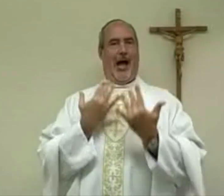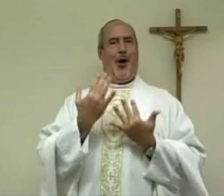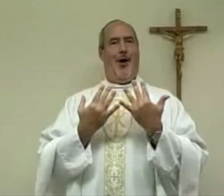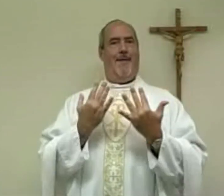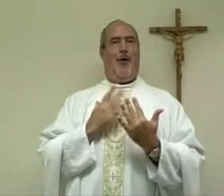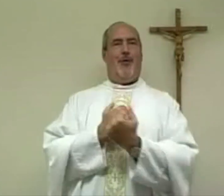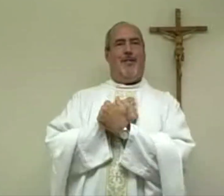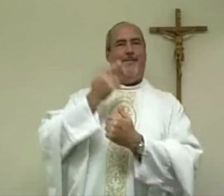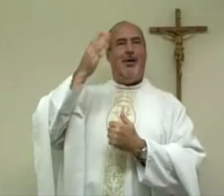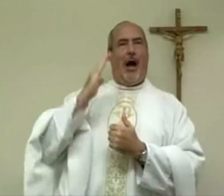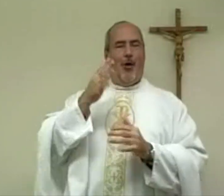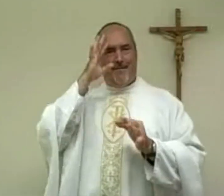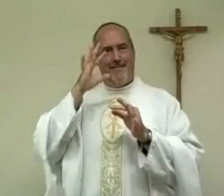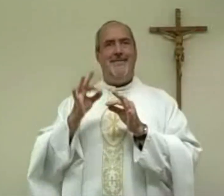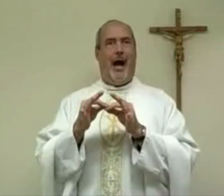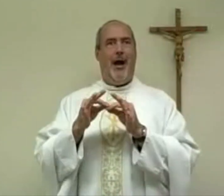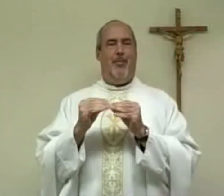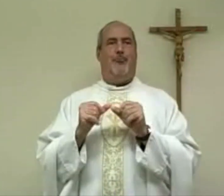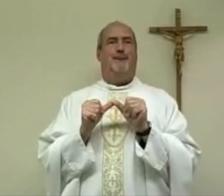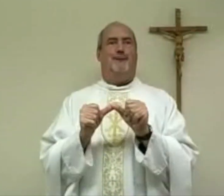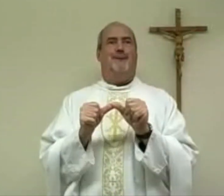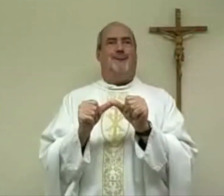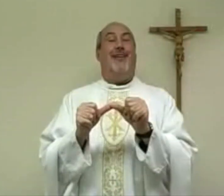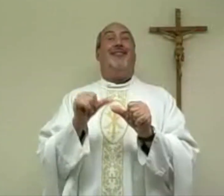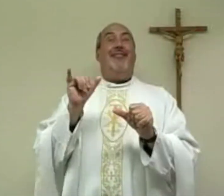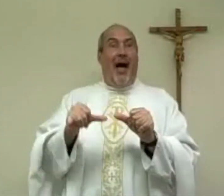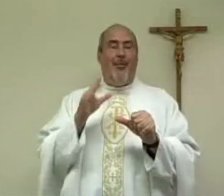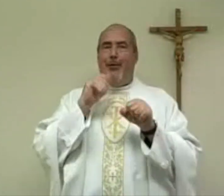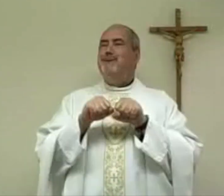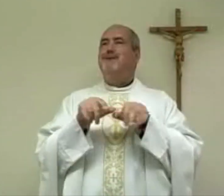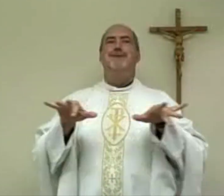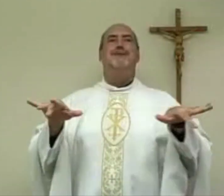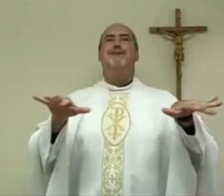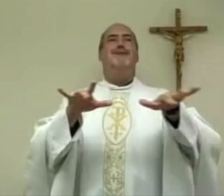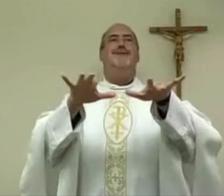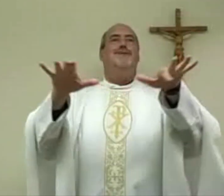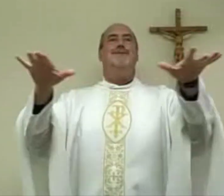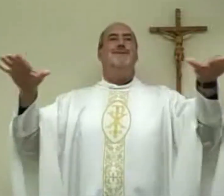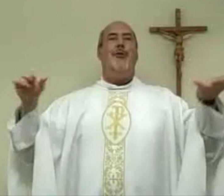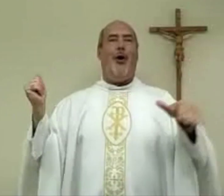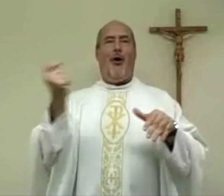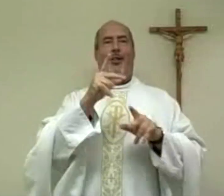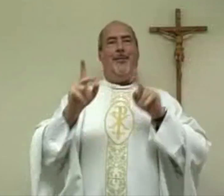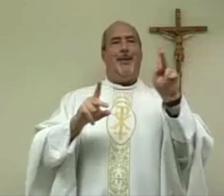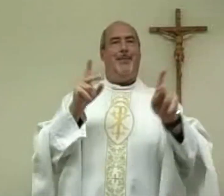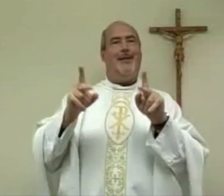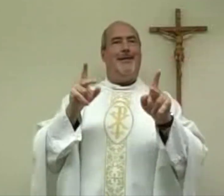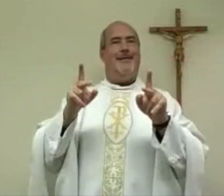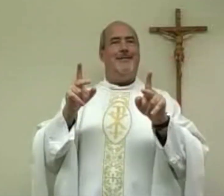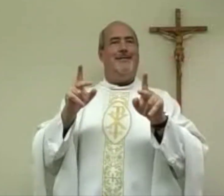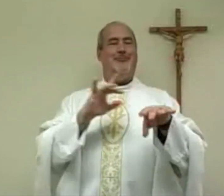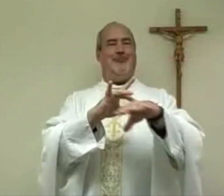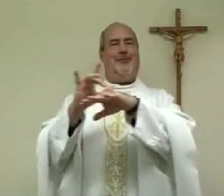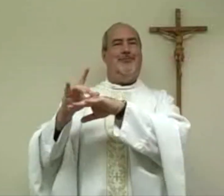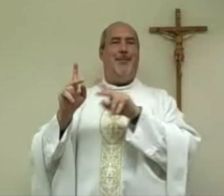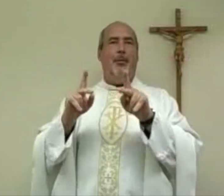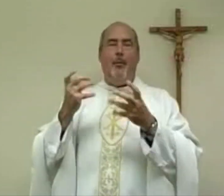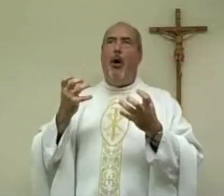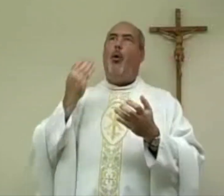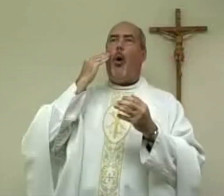saints, feeding that fire of our faith. And then we'll be able to continue to spread that to other people